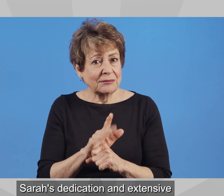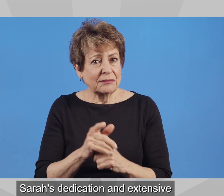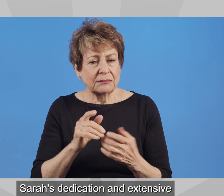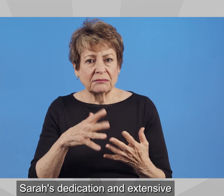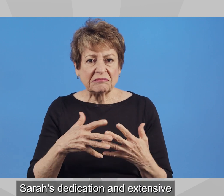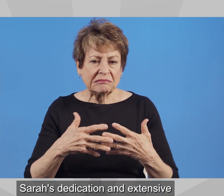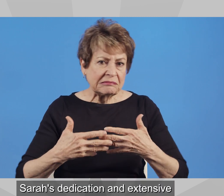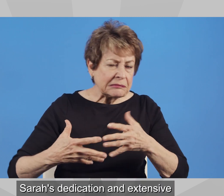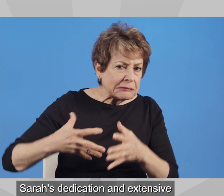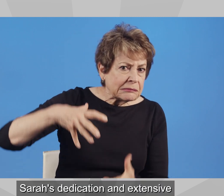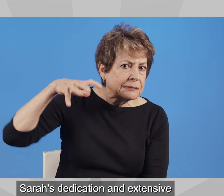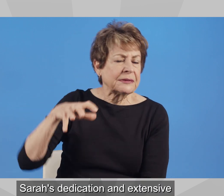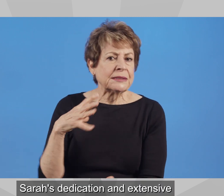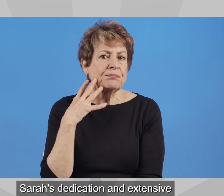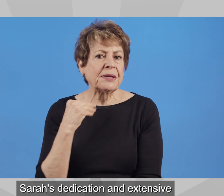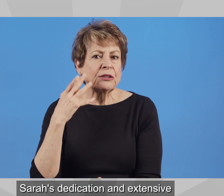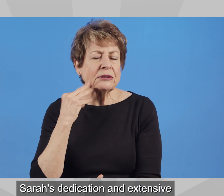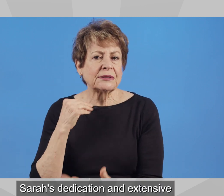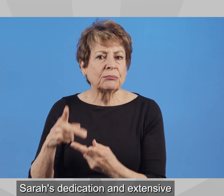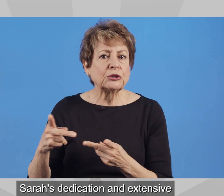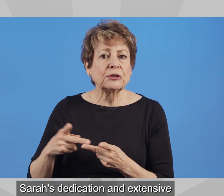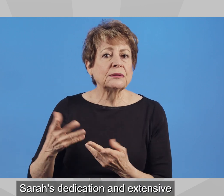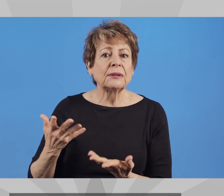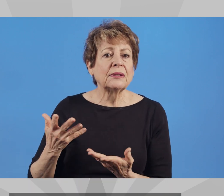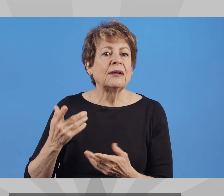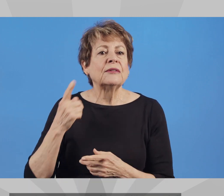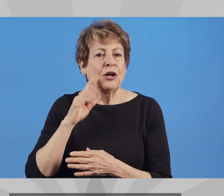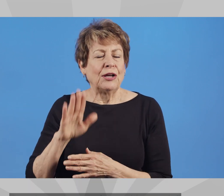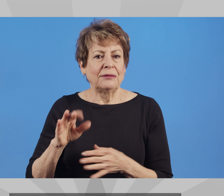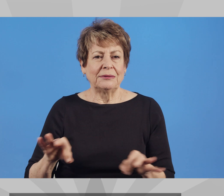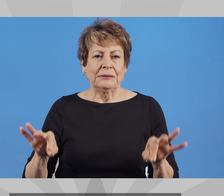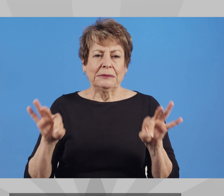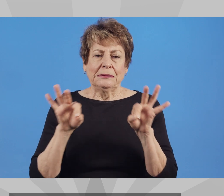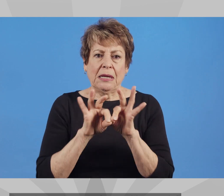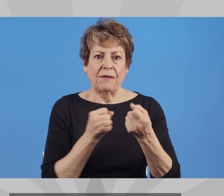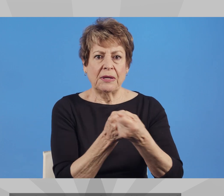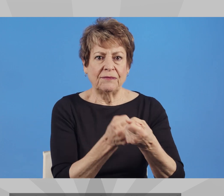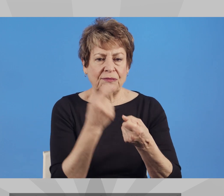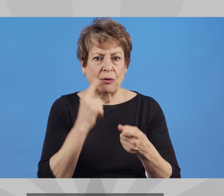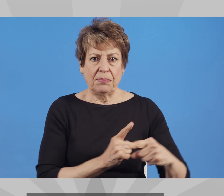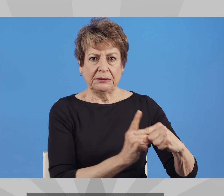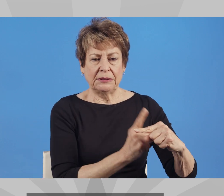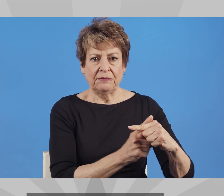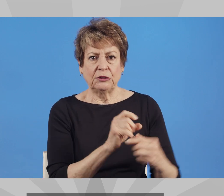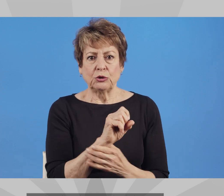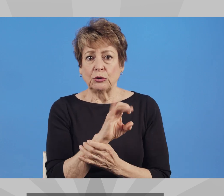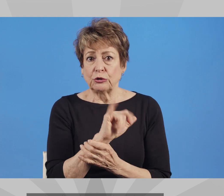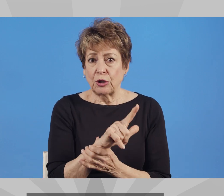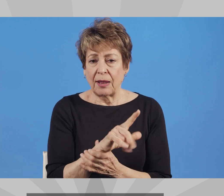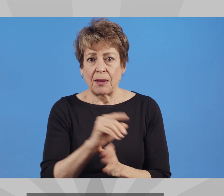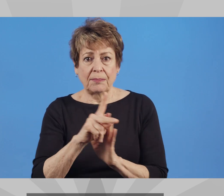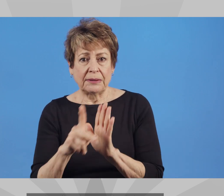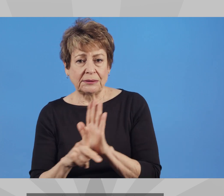Sarah's dedication and extensive experience position her as a key advocate for positive social and policy